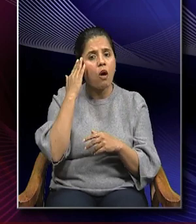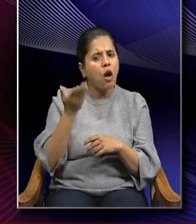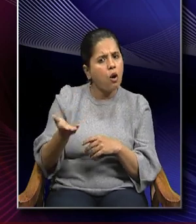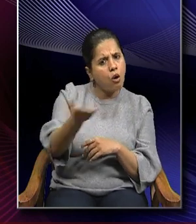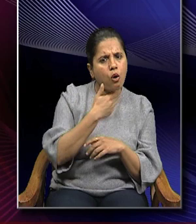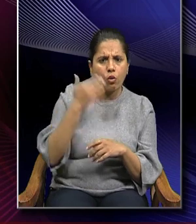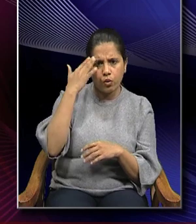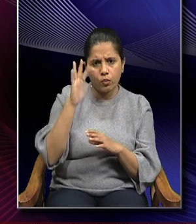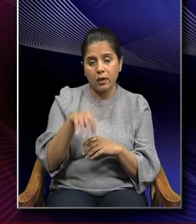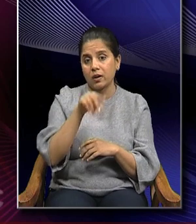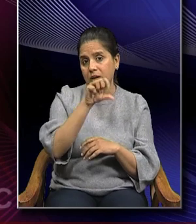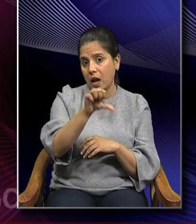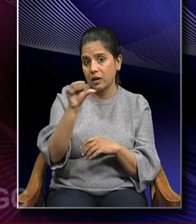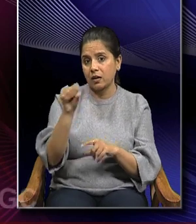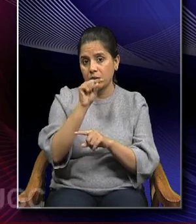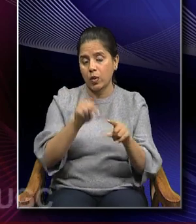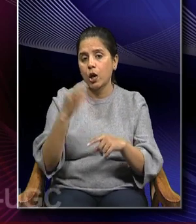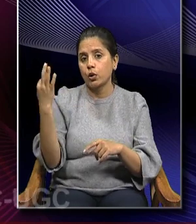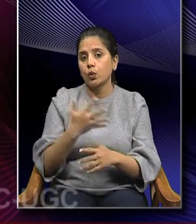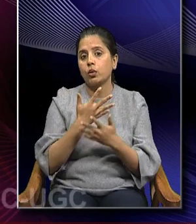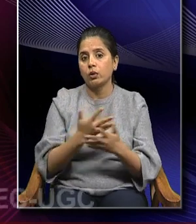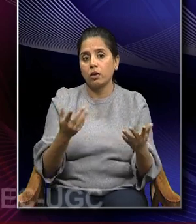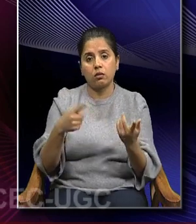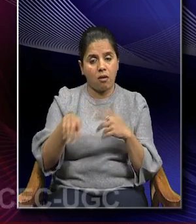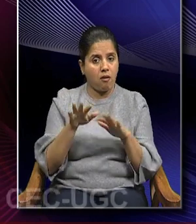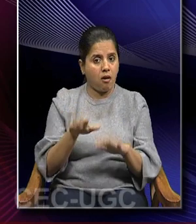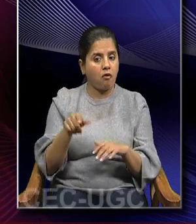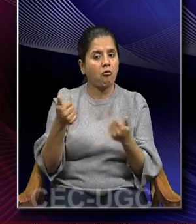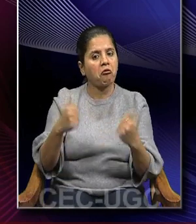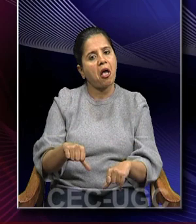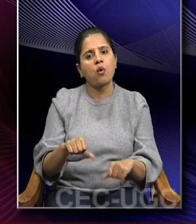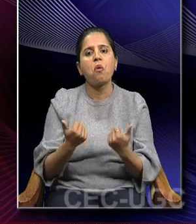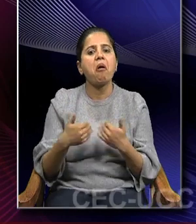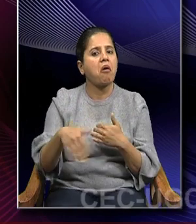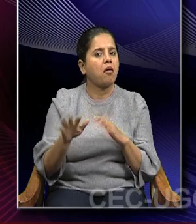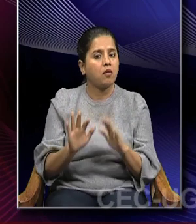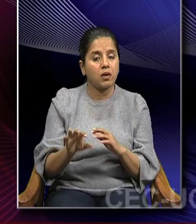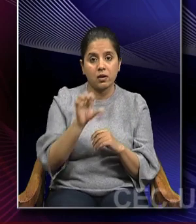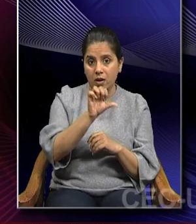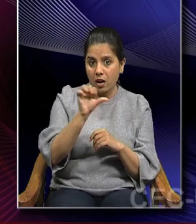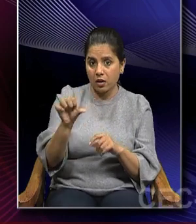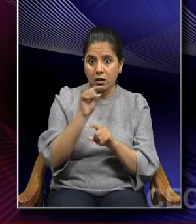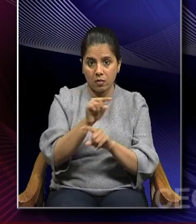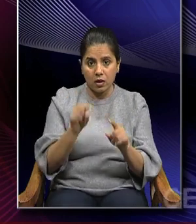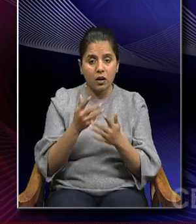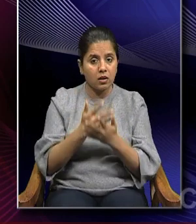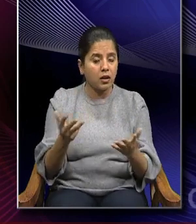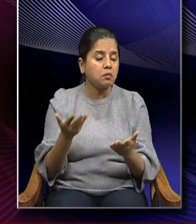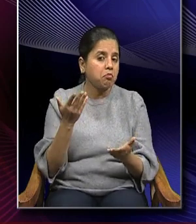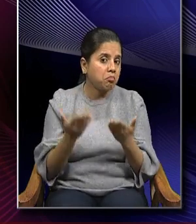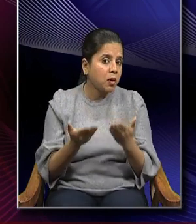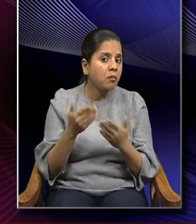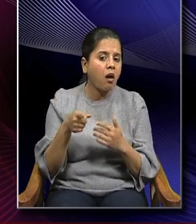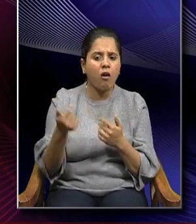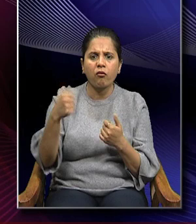that 99% of the new products, they have a tendency to fail. So, 99% of the products they